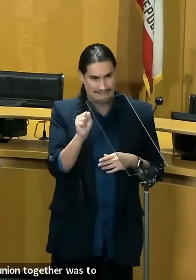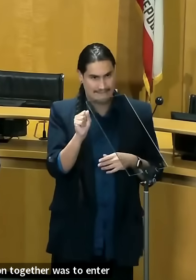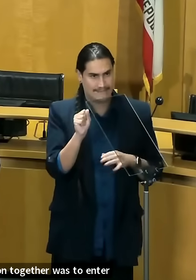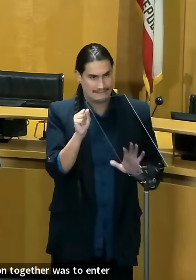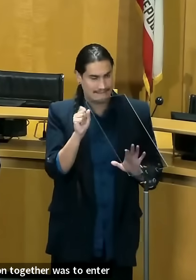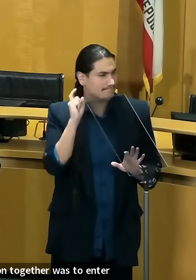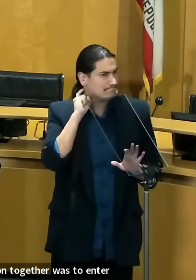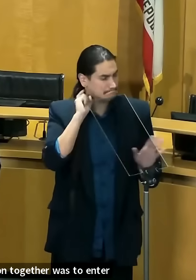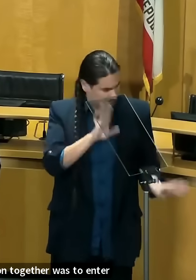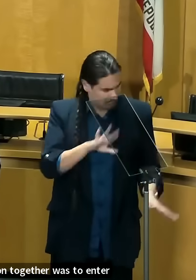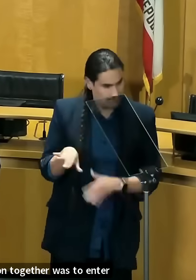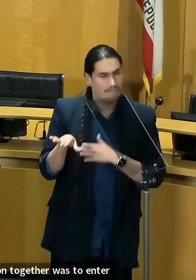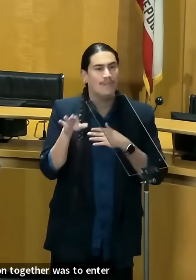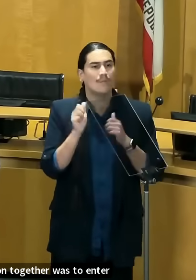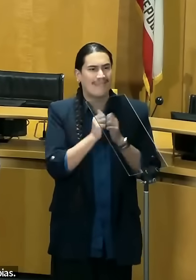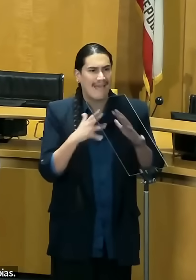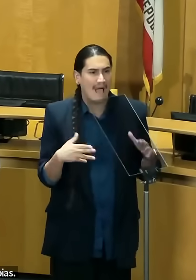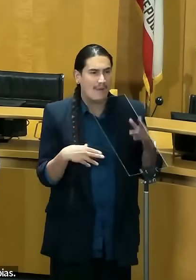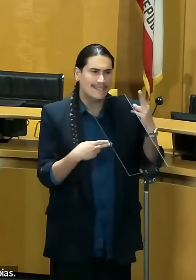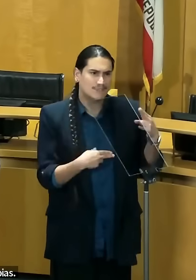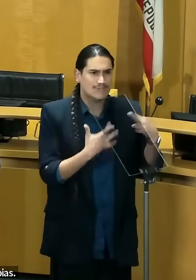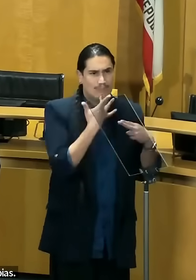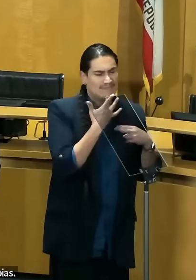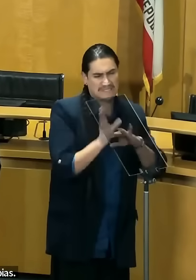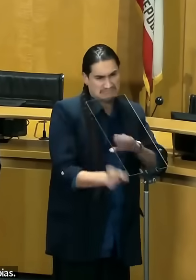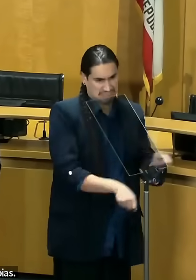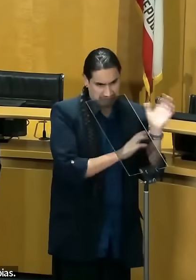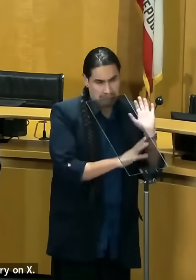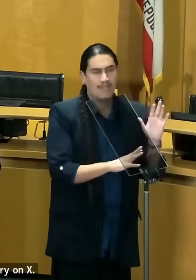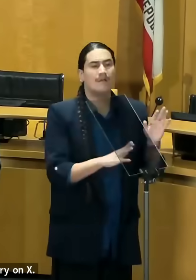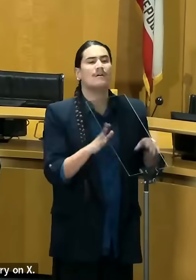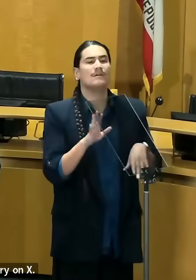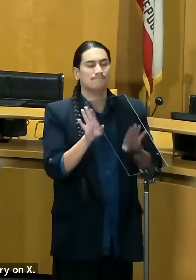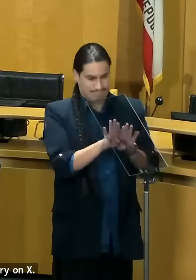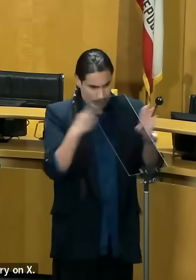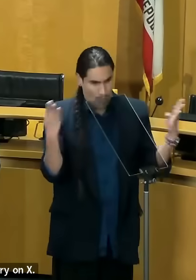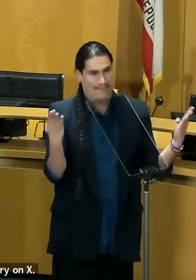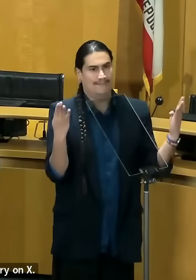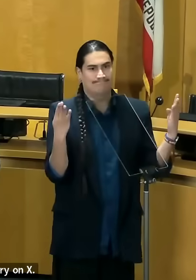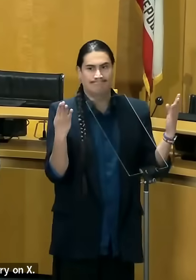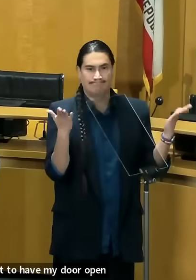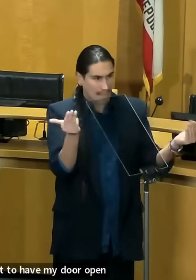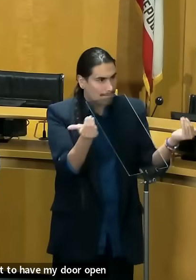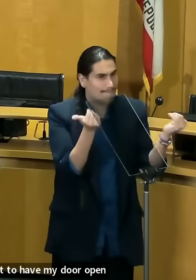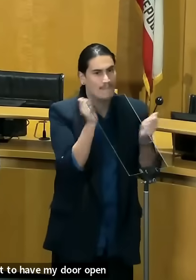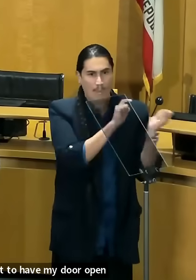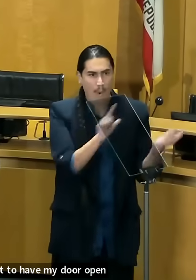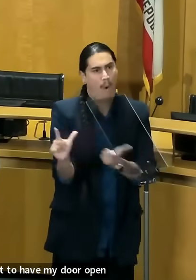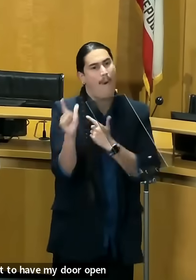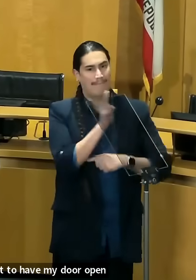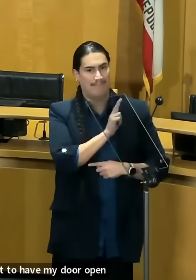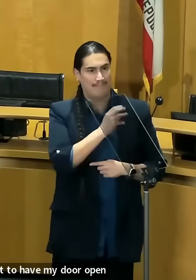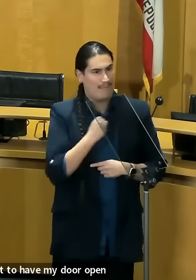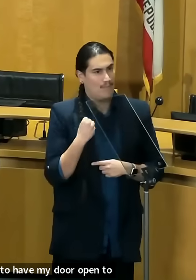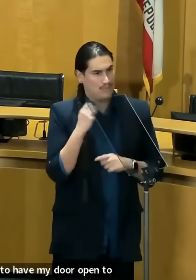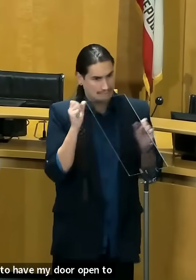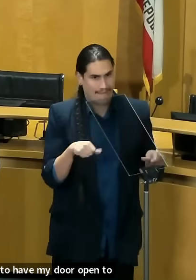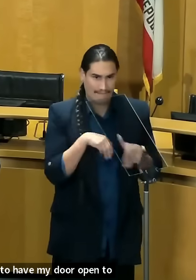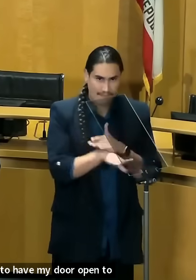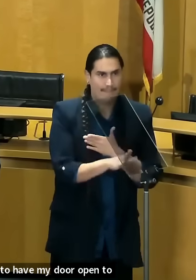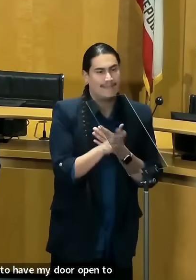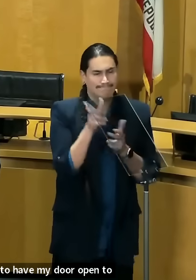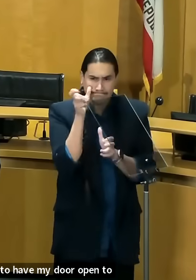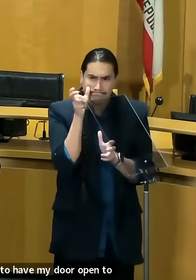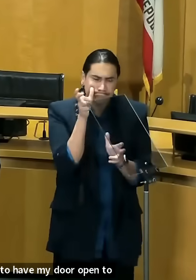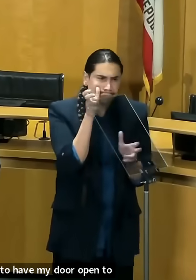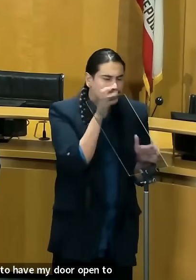without histrionics, but just to have my door open to every single one of the members so that I can